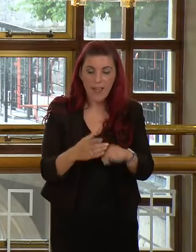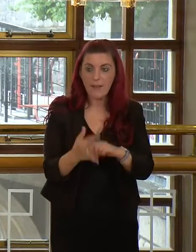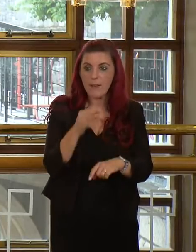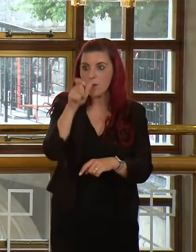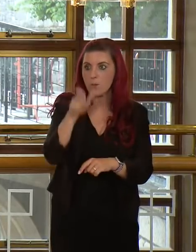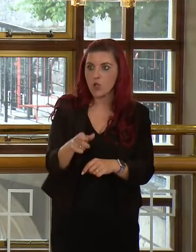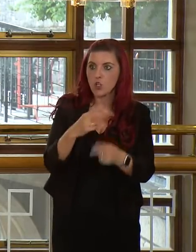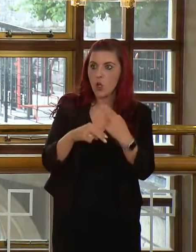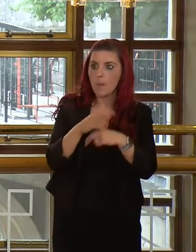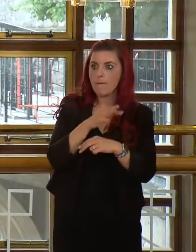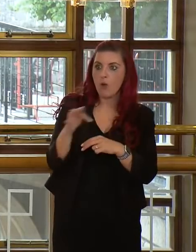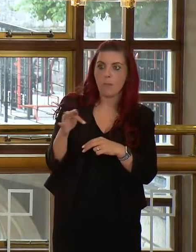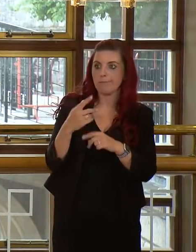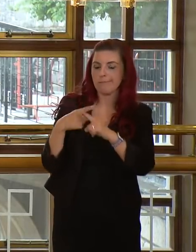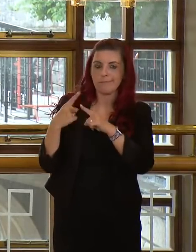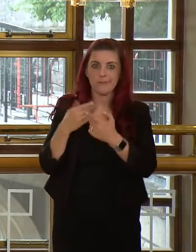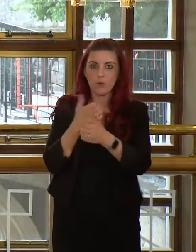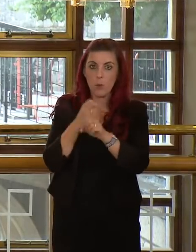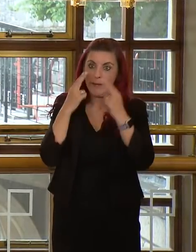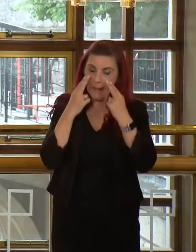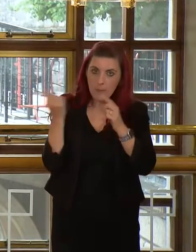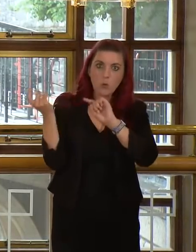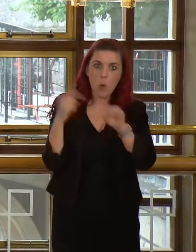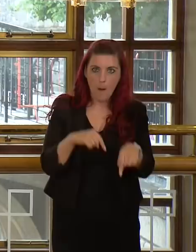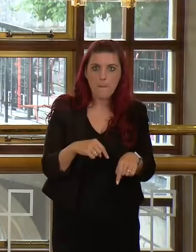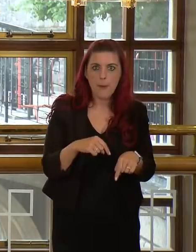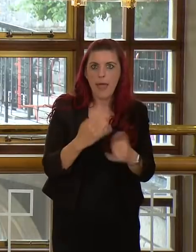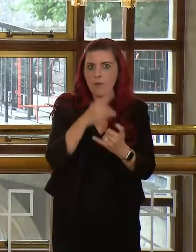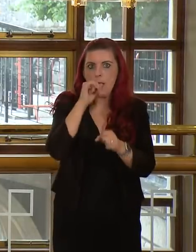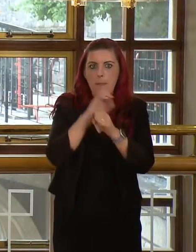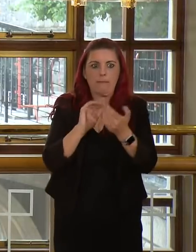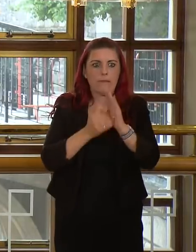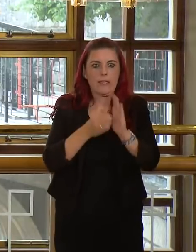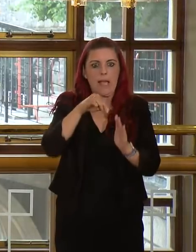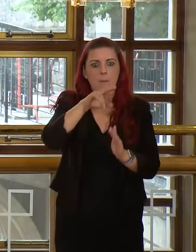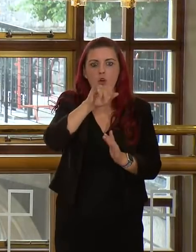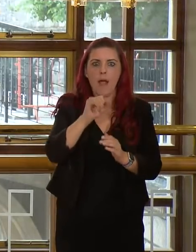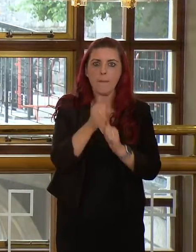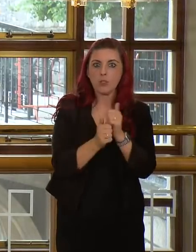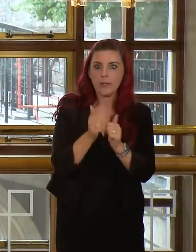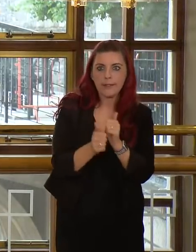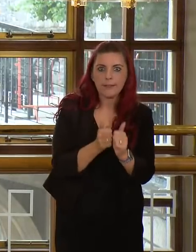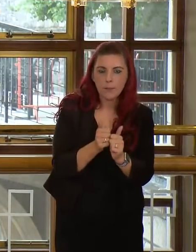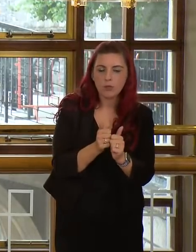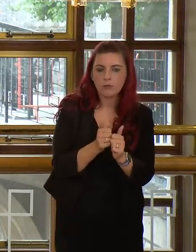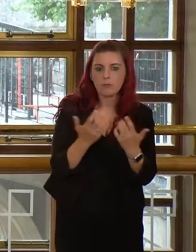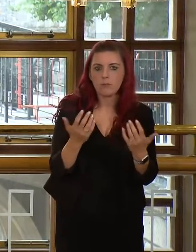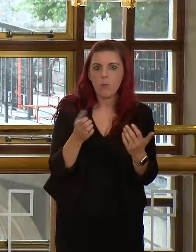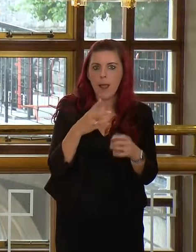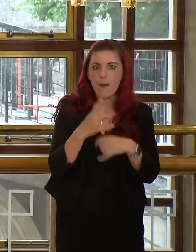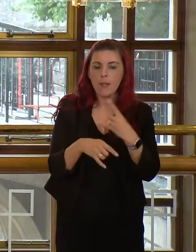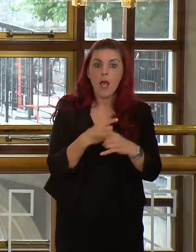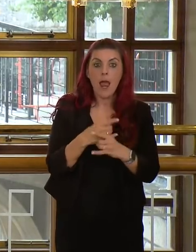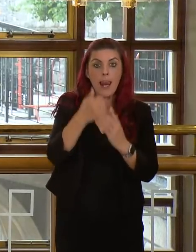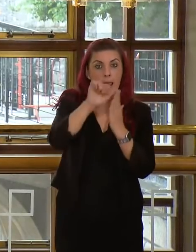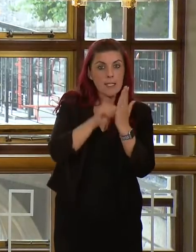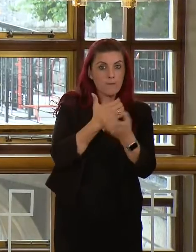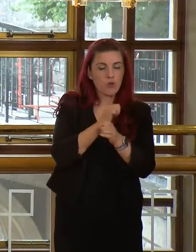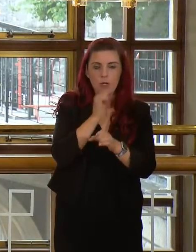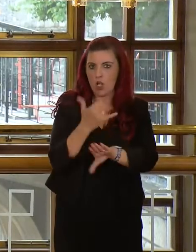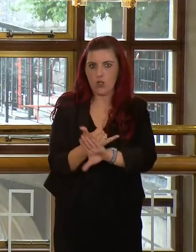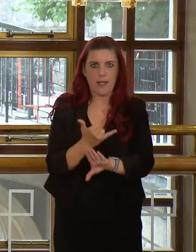in to fix the MRI machine or something like that. We need them. There isn't a list of countries yet. That will be coordinated on an EU